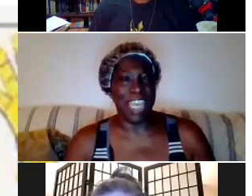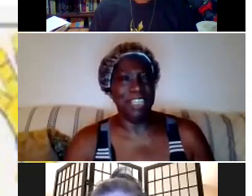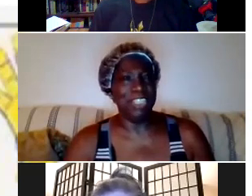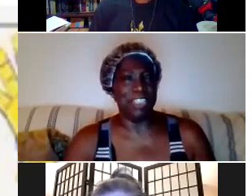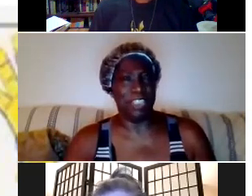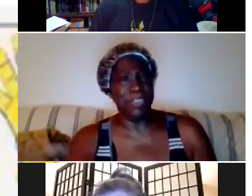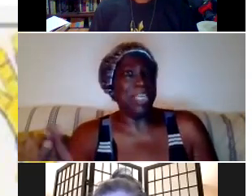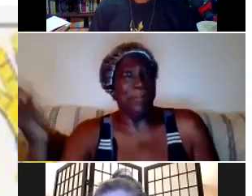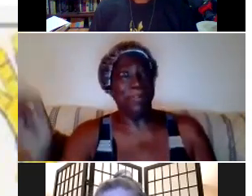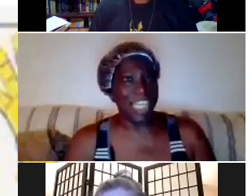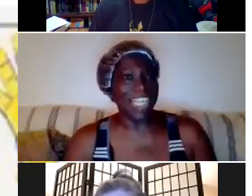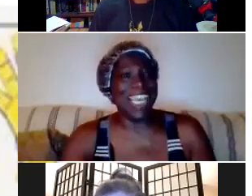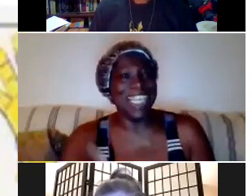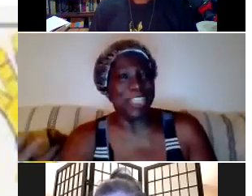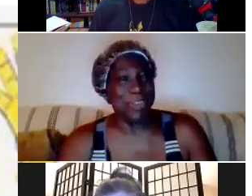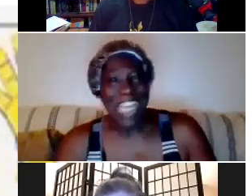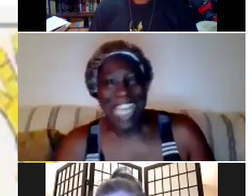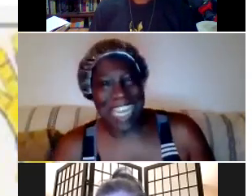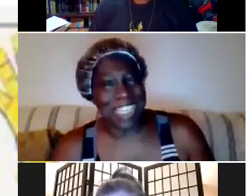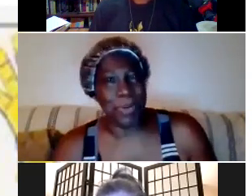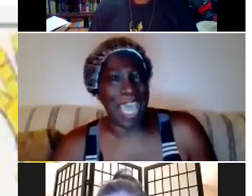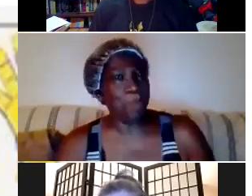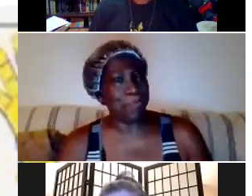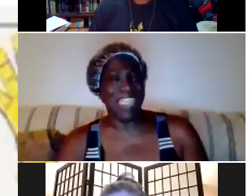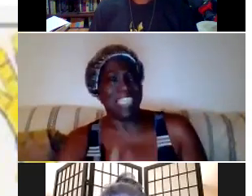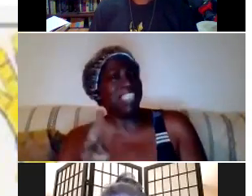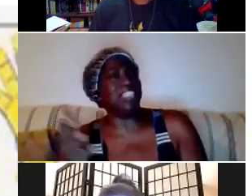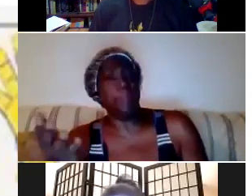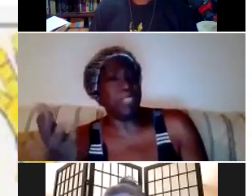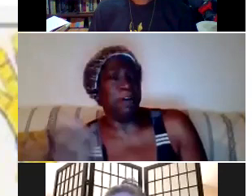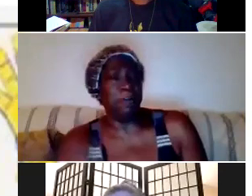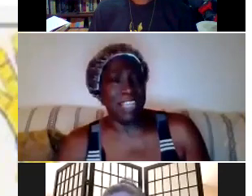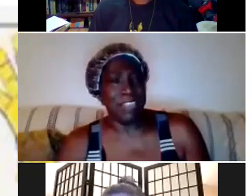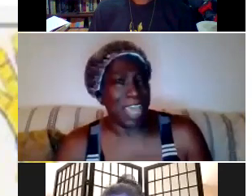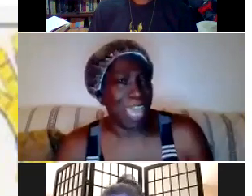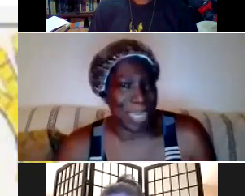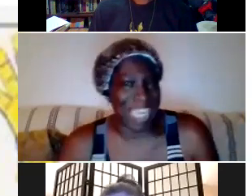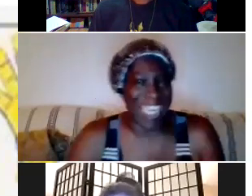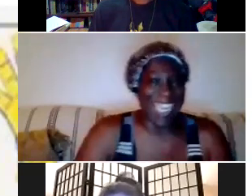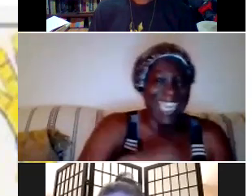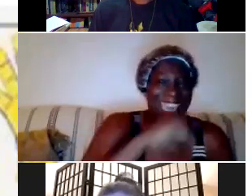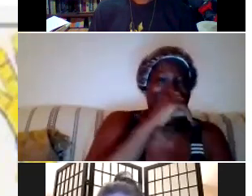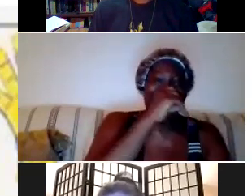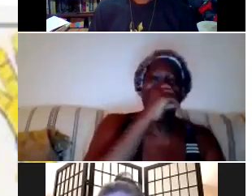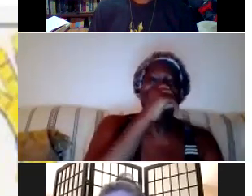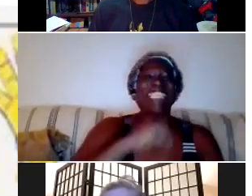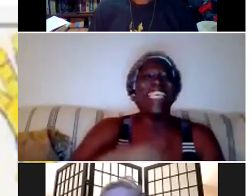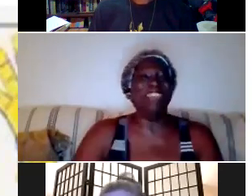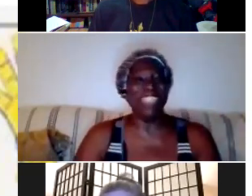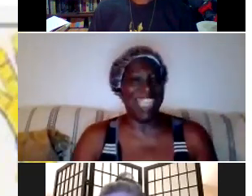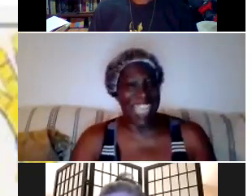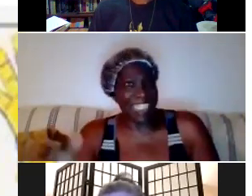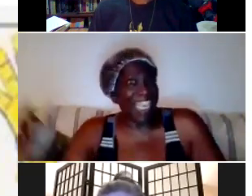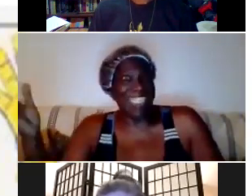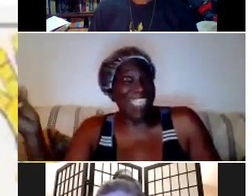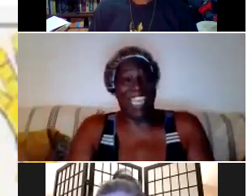do that. So-so. Like, that's too happy. It's just so-so. Why are you so happy? Wrong